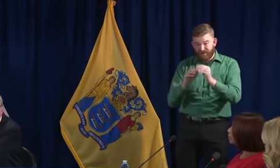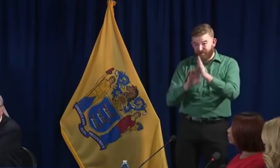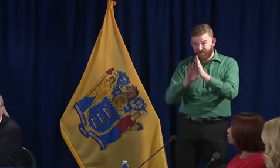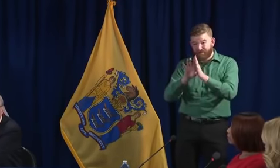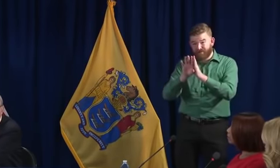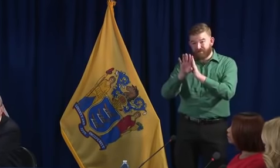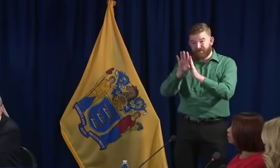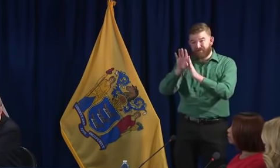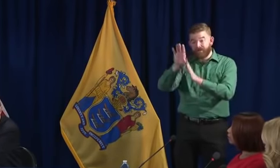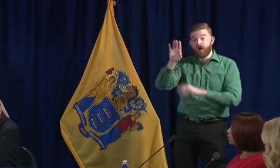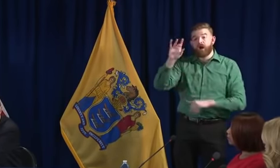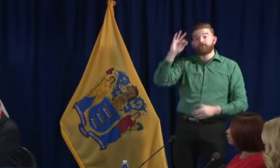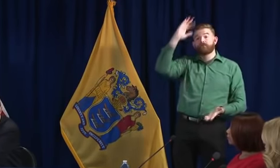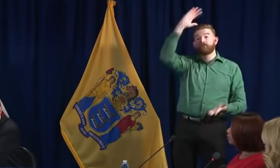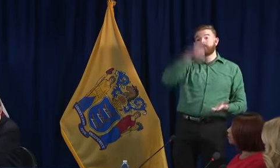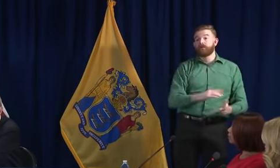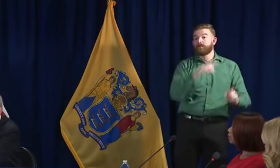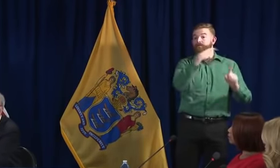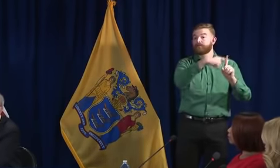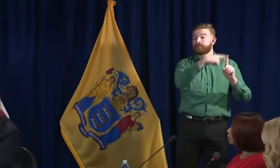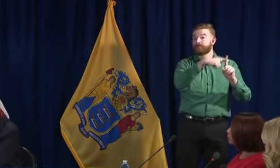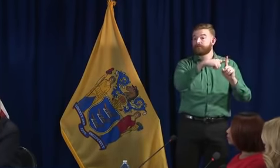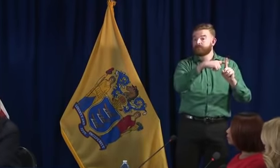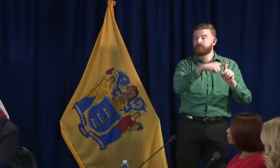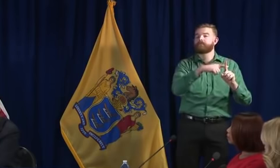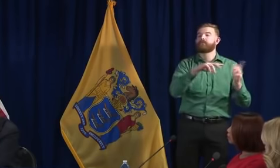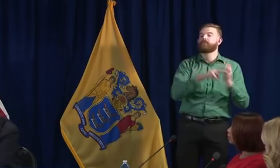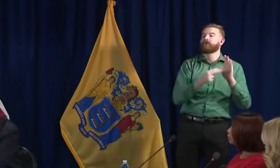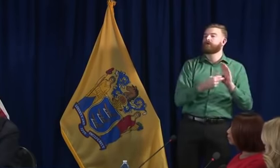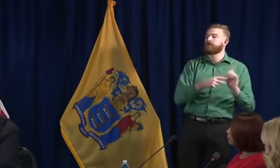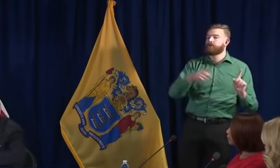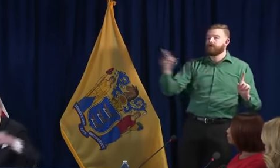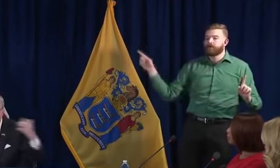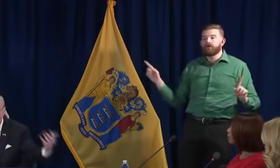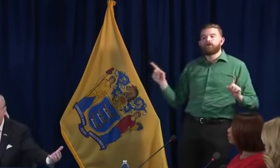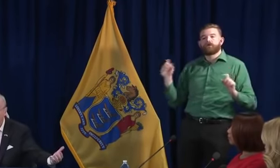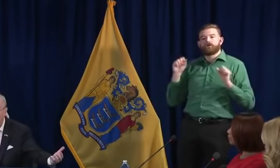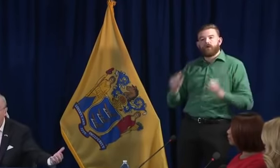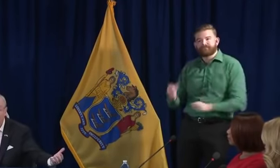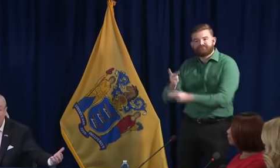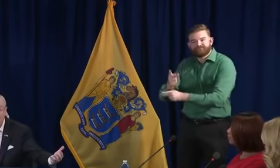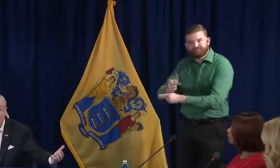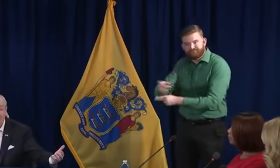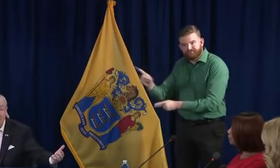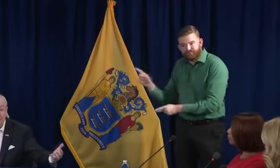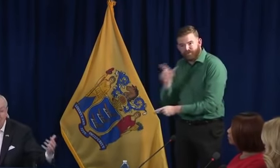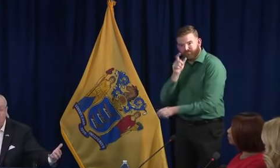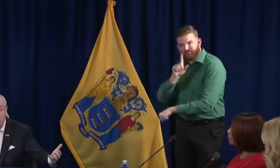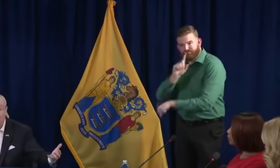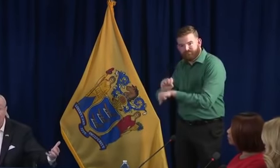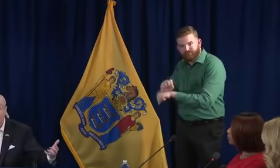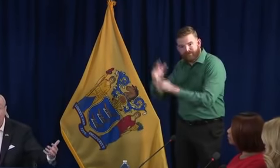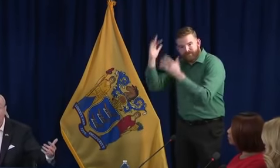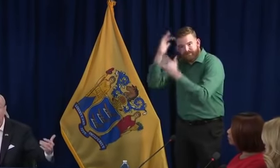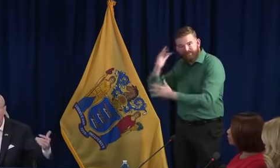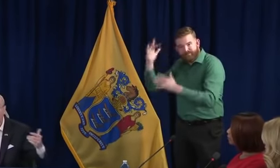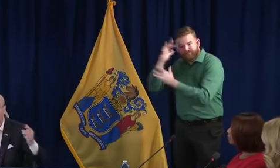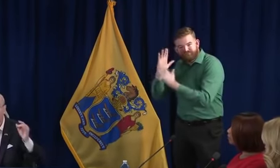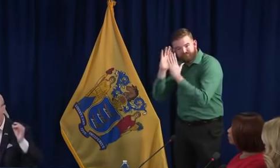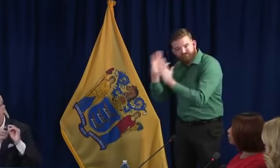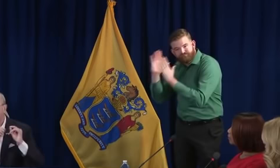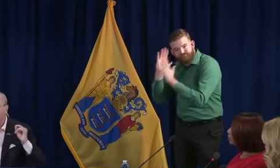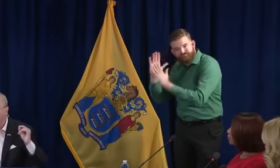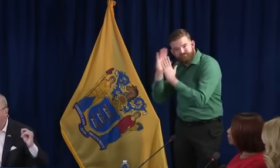lives and keep more people healthy. But you're also going to see us over here, we can't rely on this for sure. We can't rely